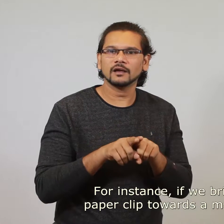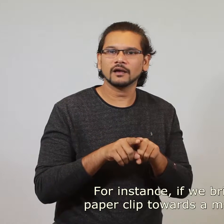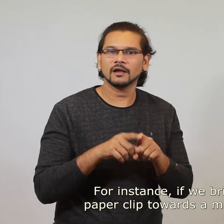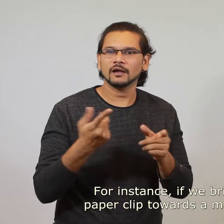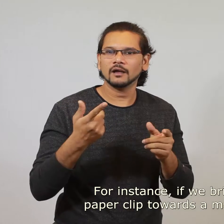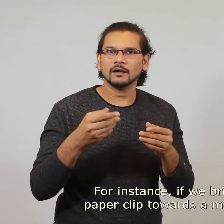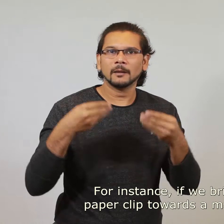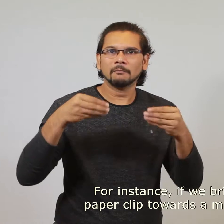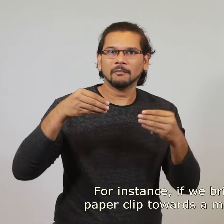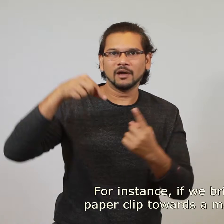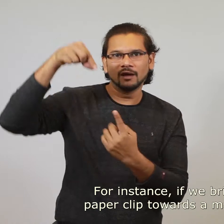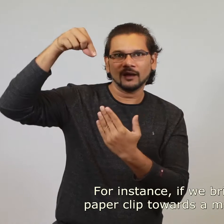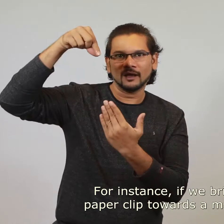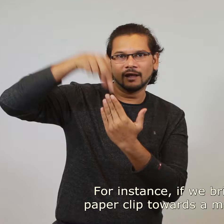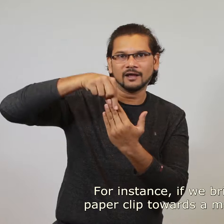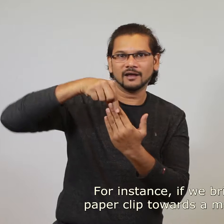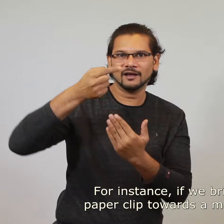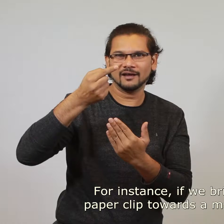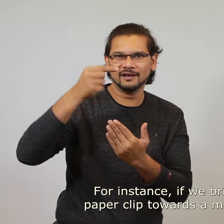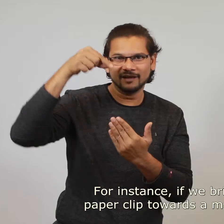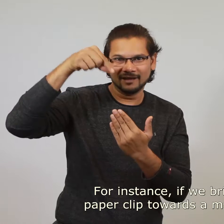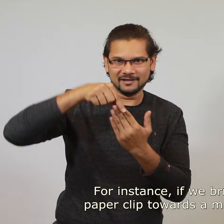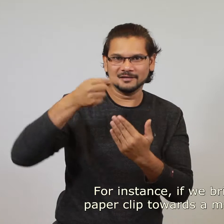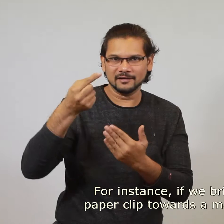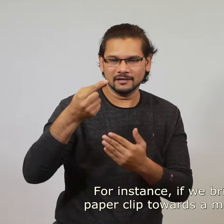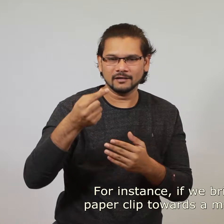For instance, if we bring a paper clip towards a magnet,